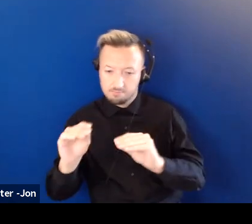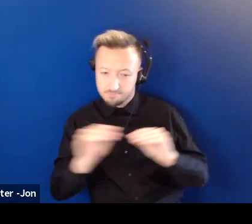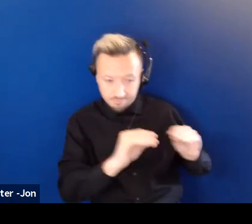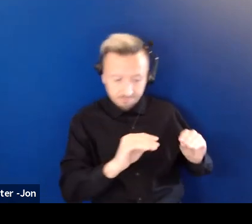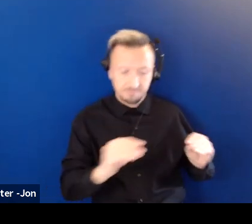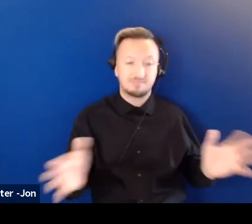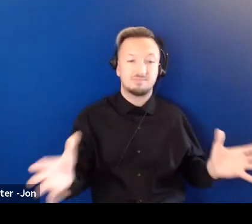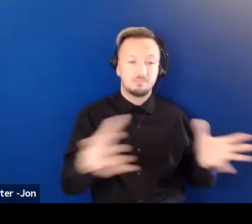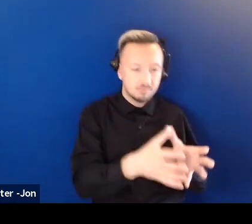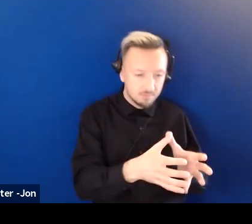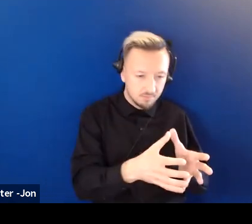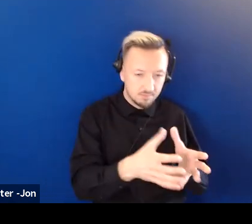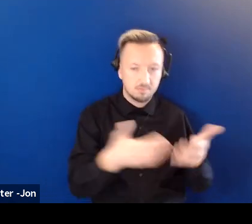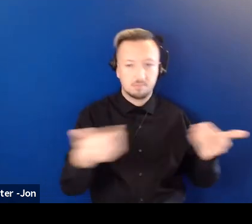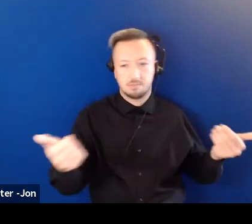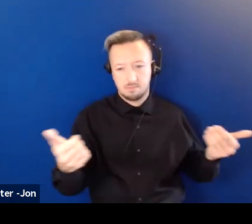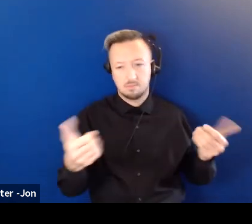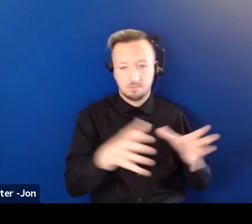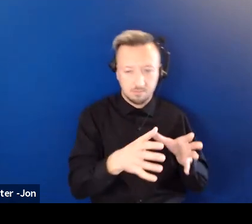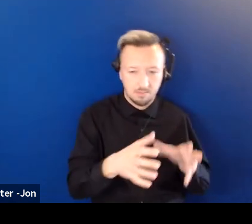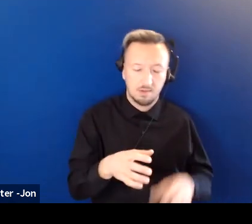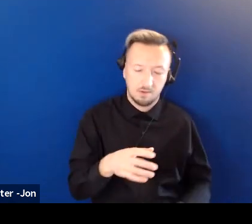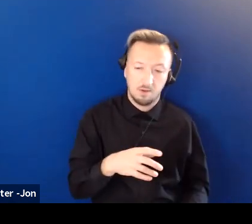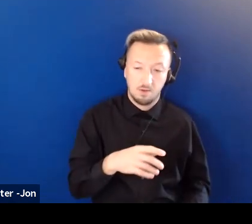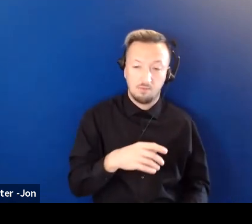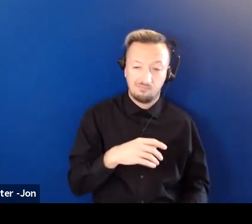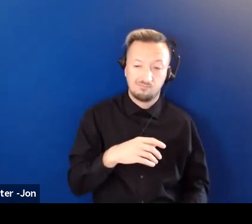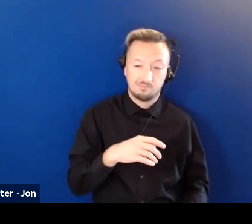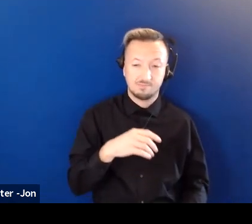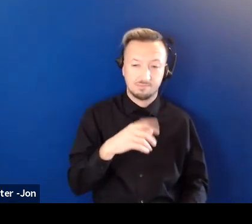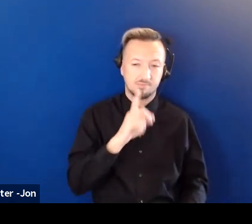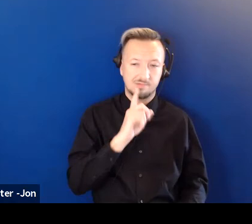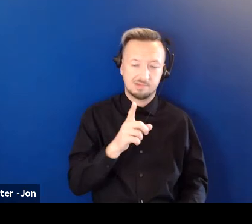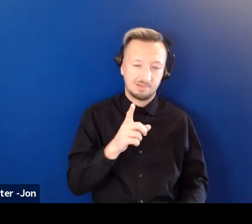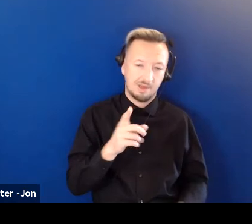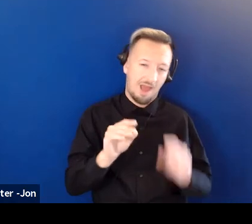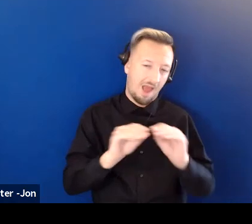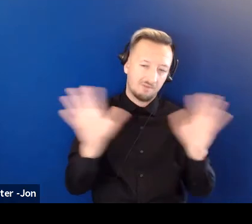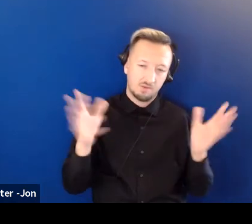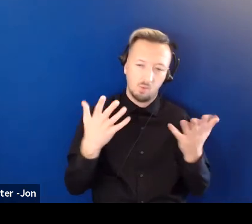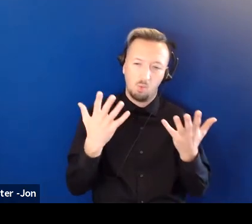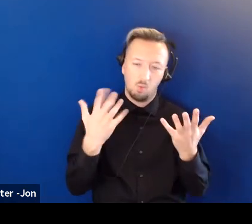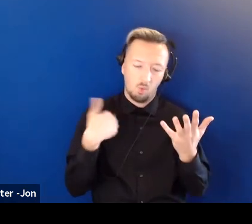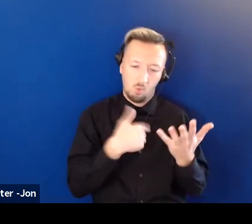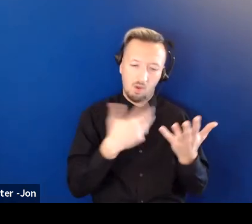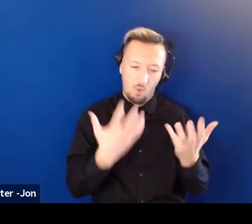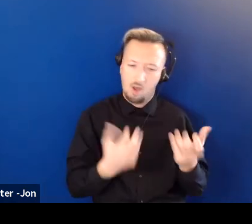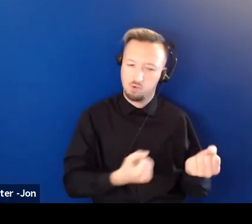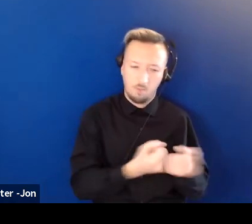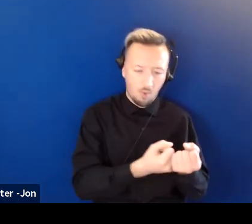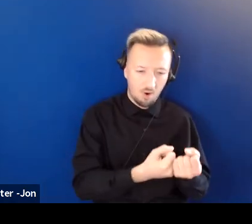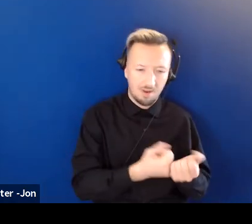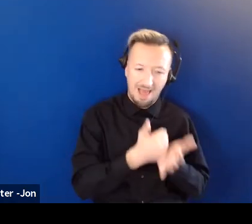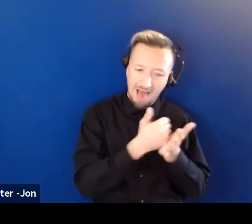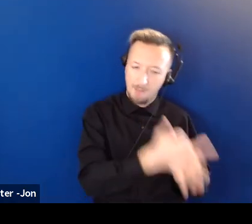especially if there's some friction there. Obviously, we want to serve the youth if they're ready to be independent. We